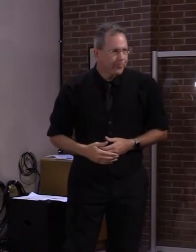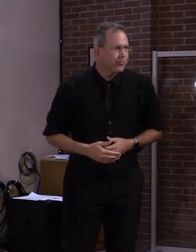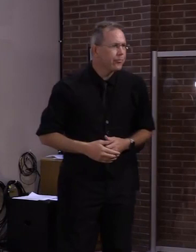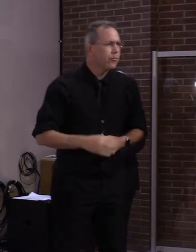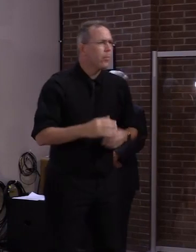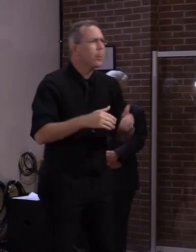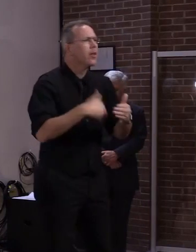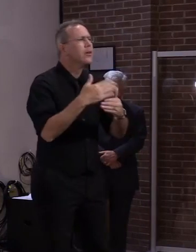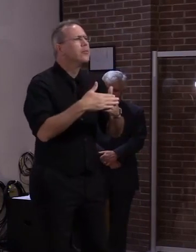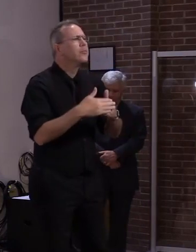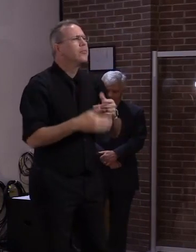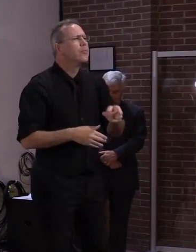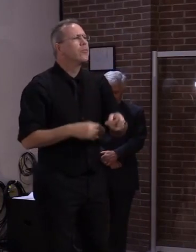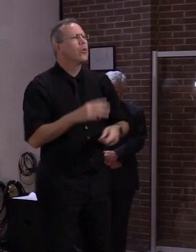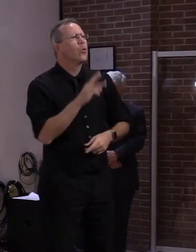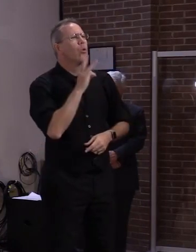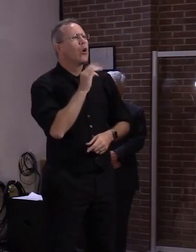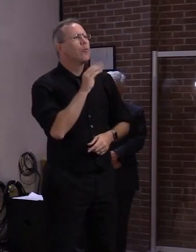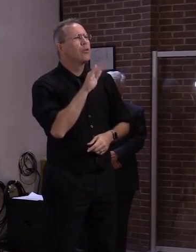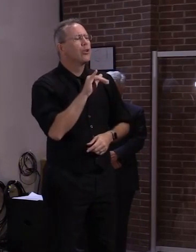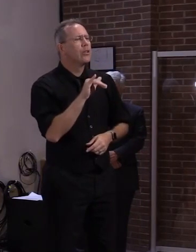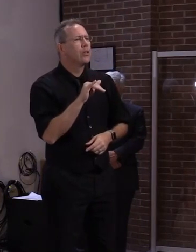waterbury roundabout again